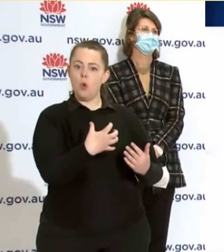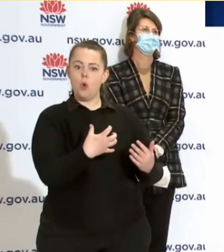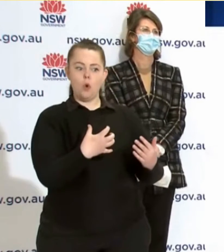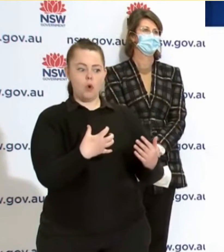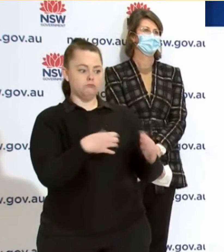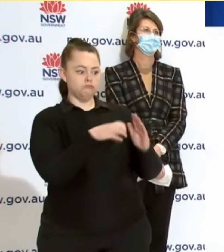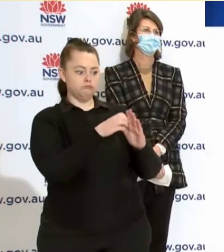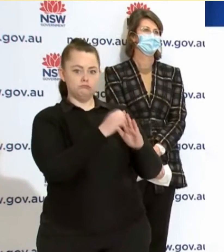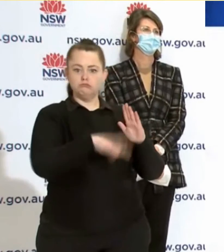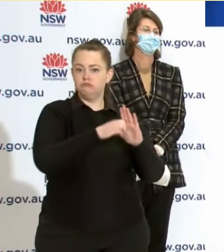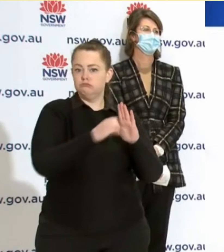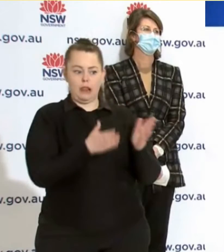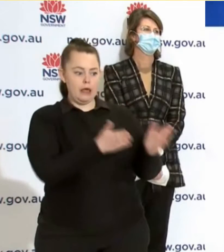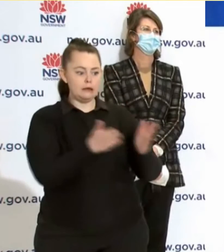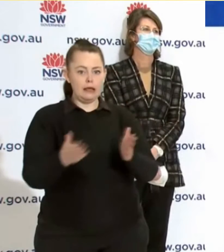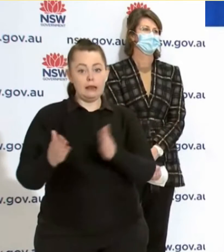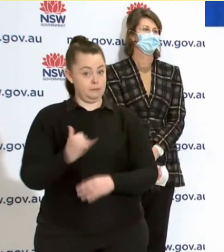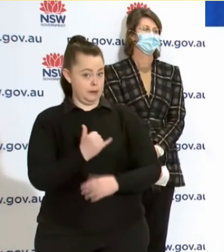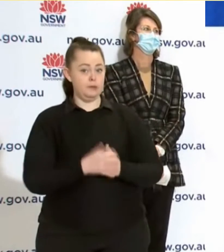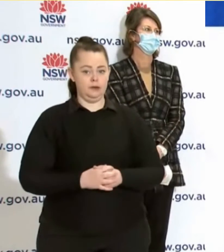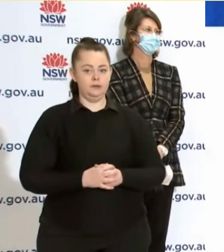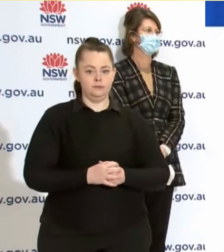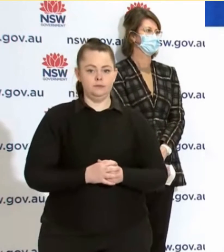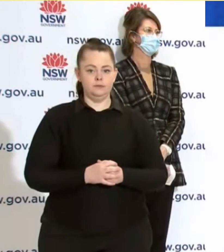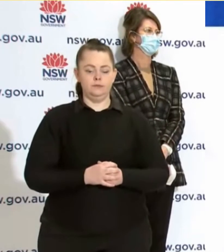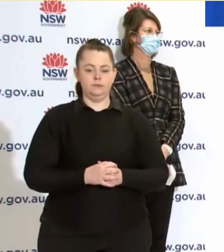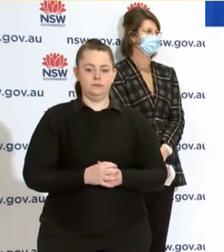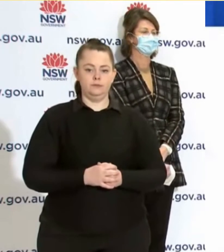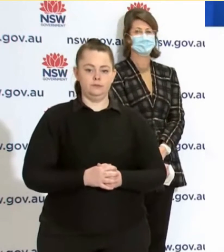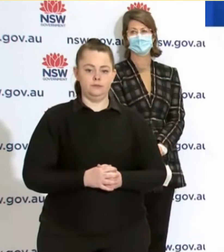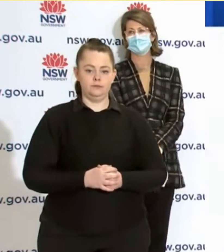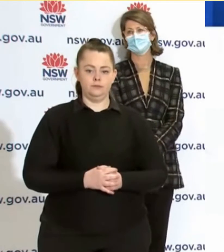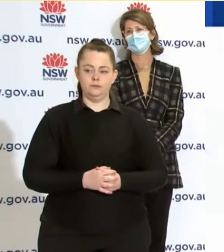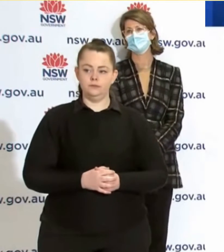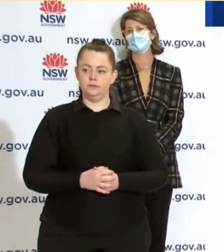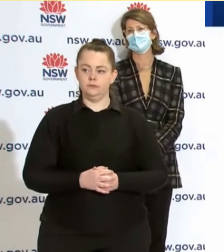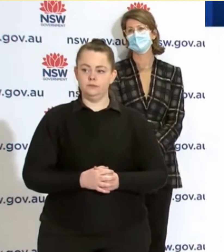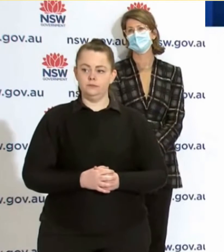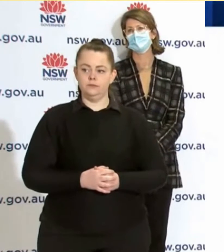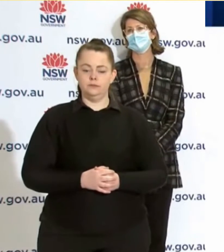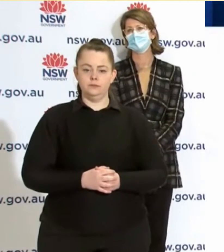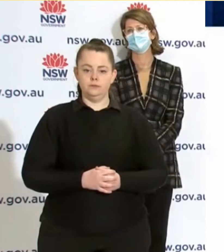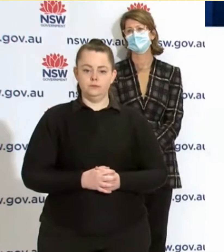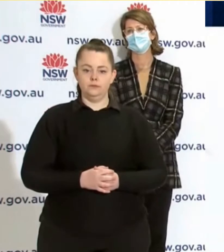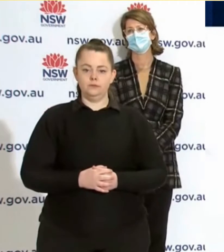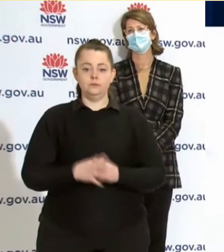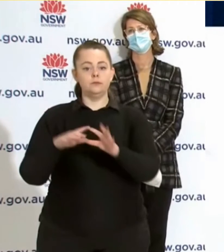with additional restrictions, that there will be opportunities for us to look at what we can provide in the future. Why is it determined to give